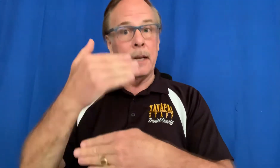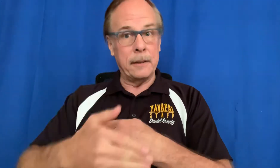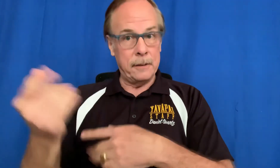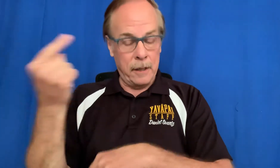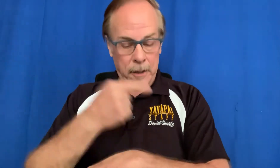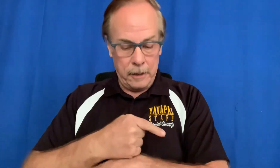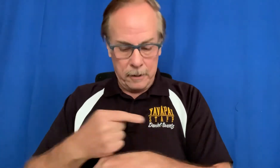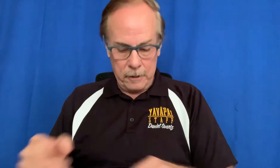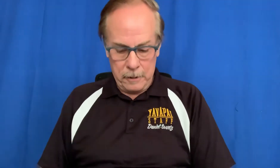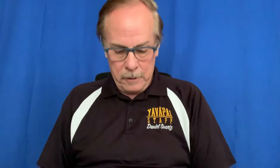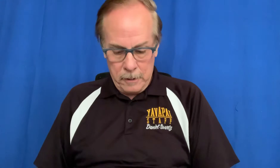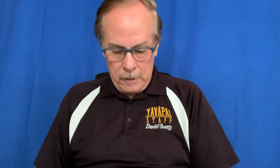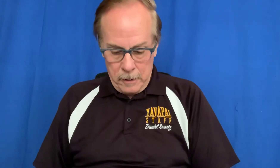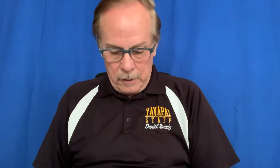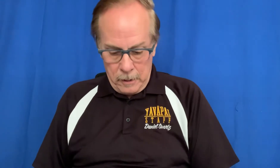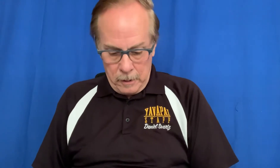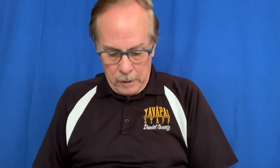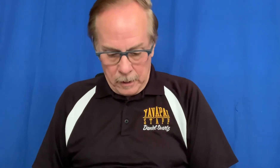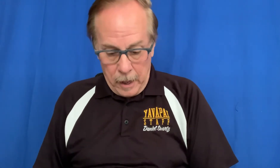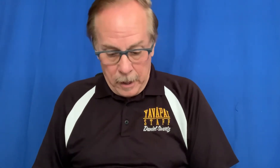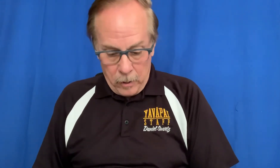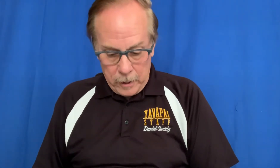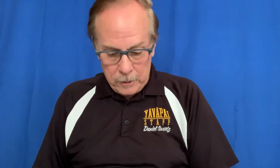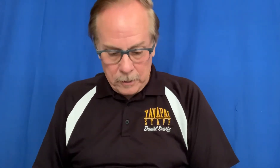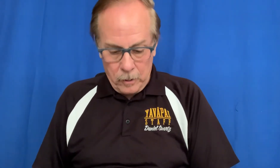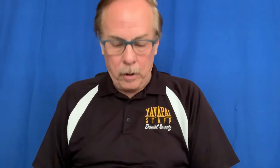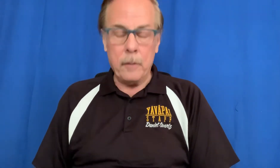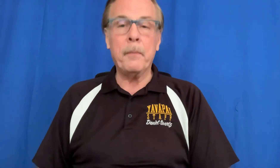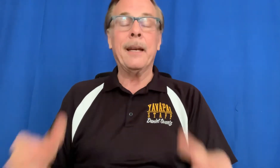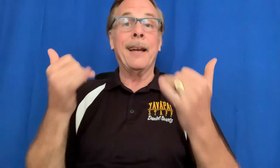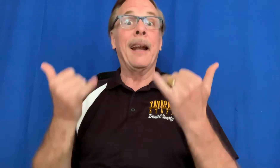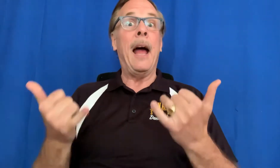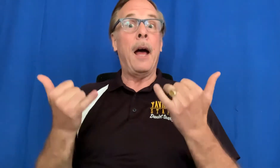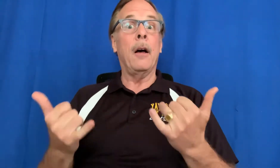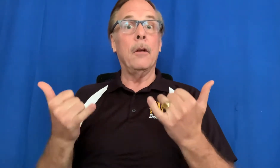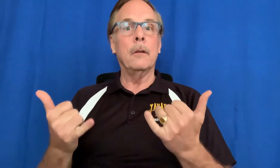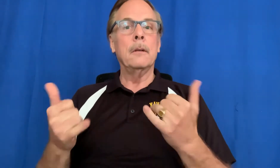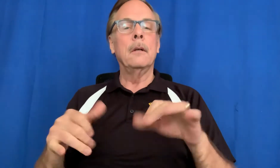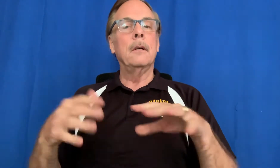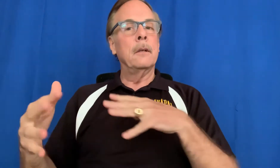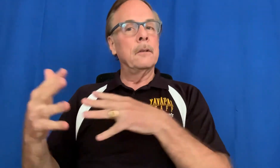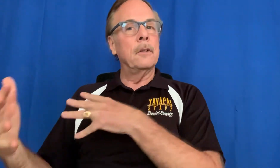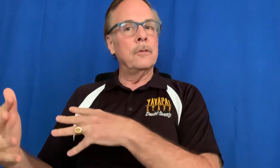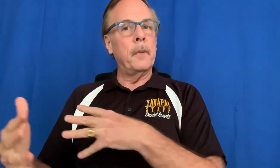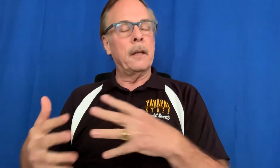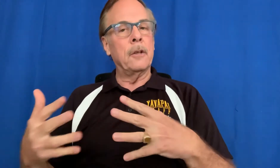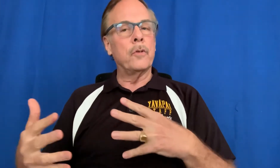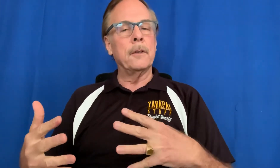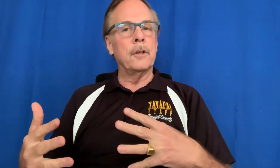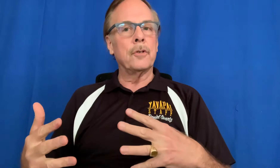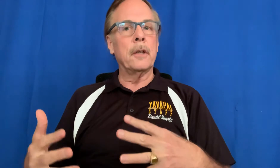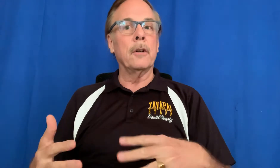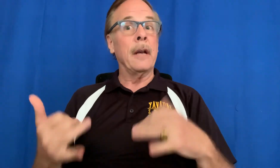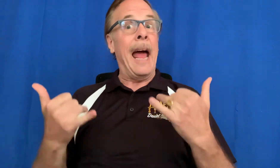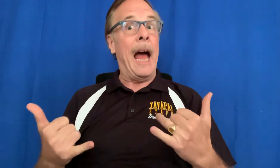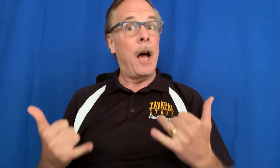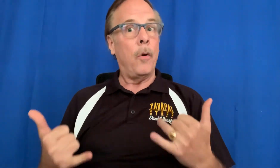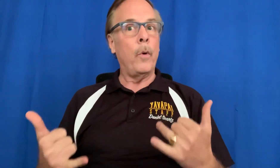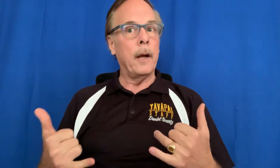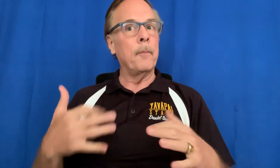next day. And now, as an adult, meaning now, making the transition here, now when I'm